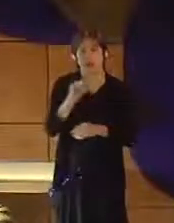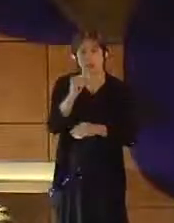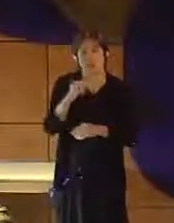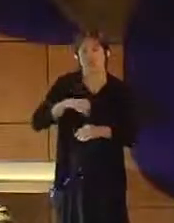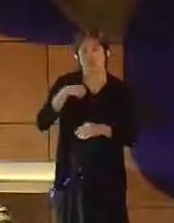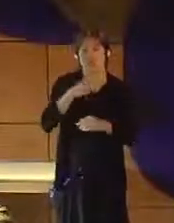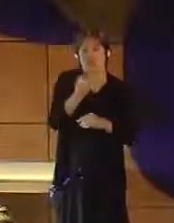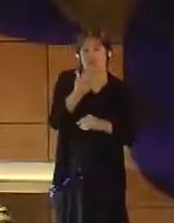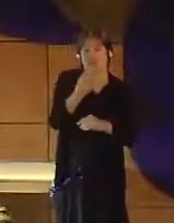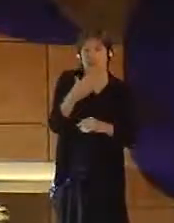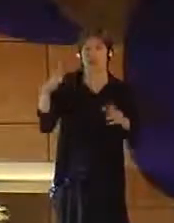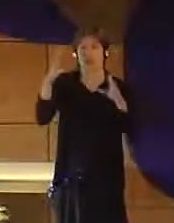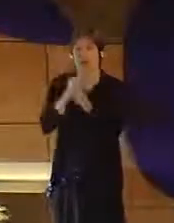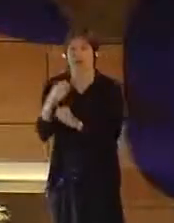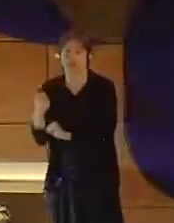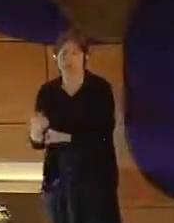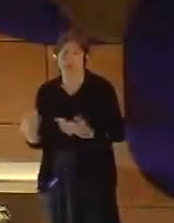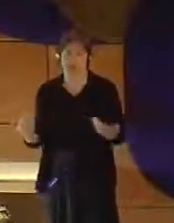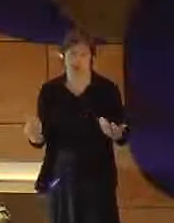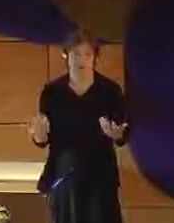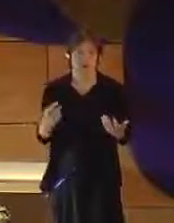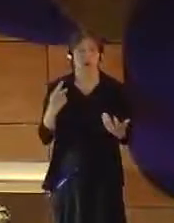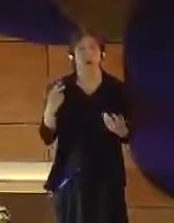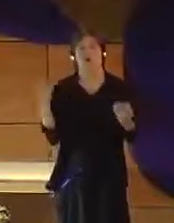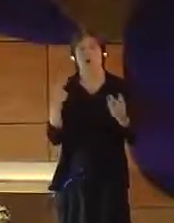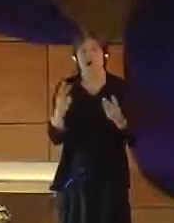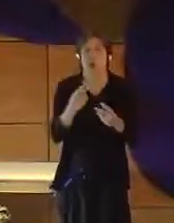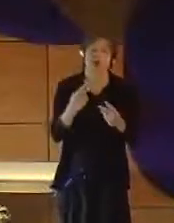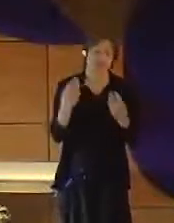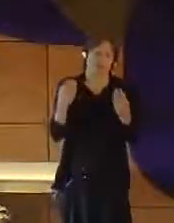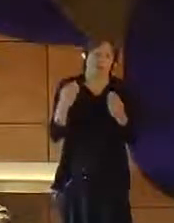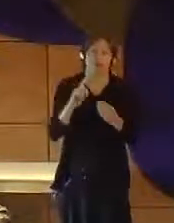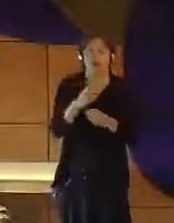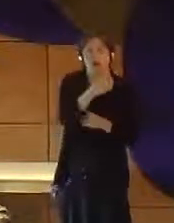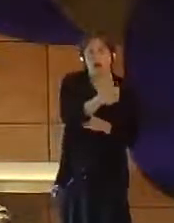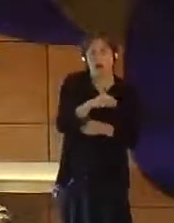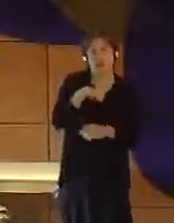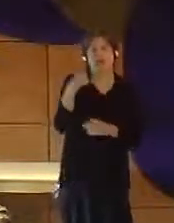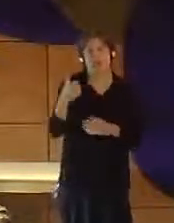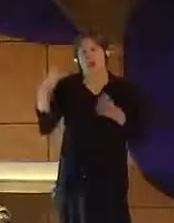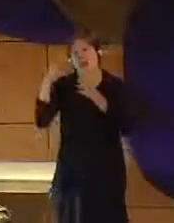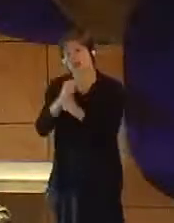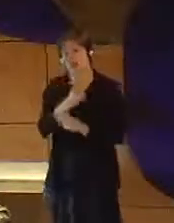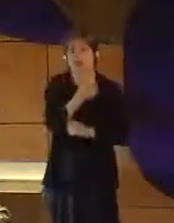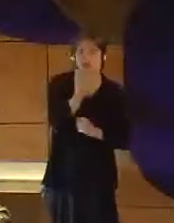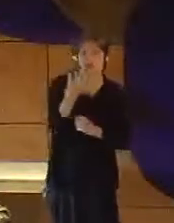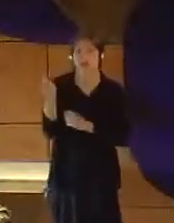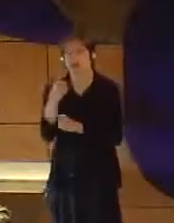you find a dose that suits you. The absorption is quite variable, which is one of the